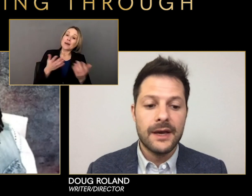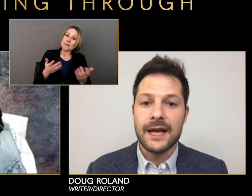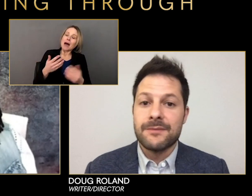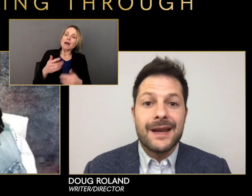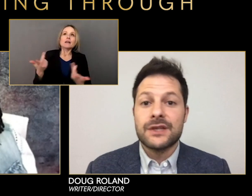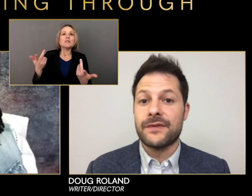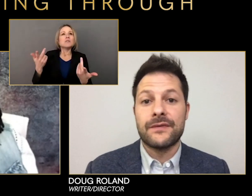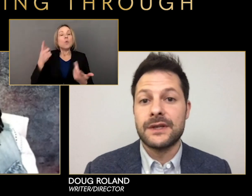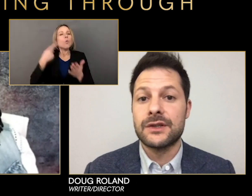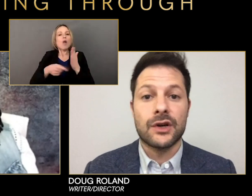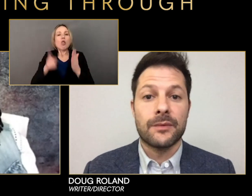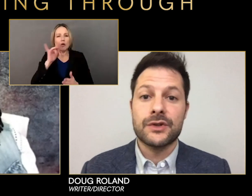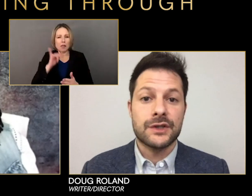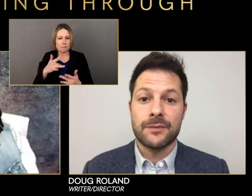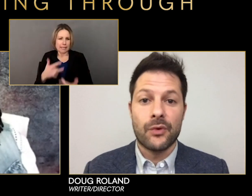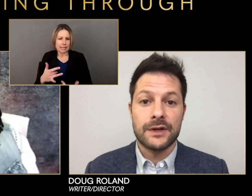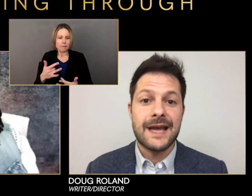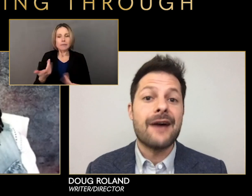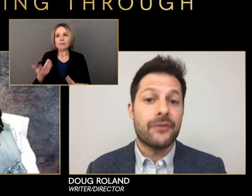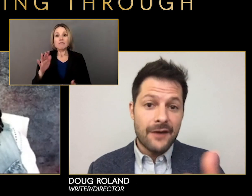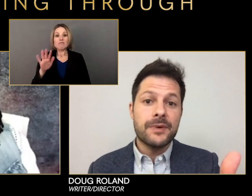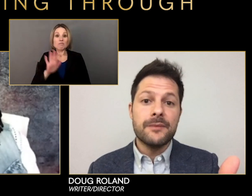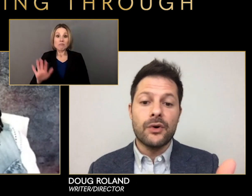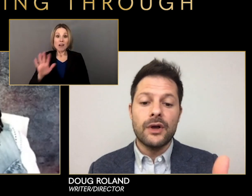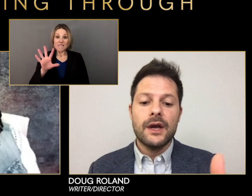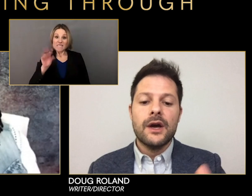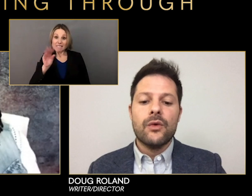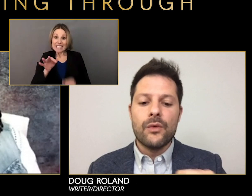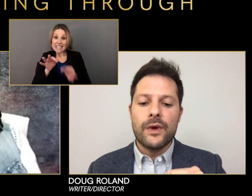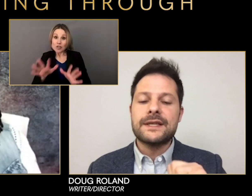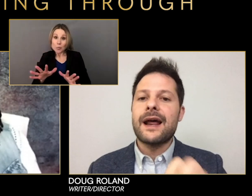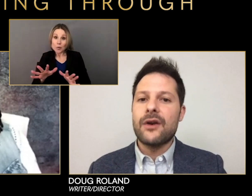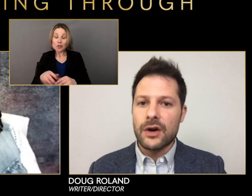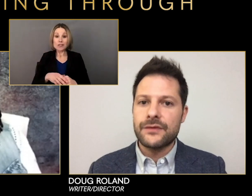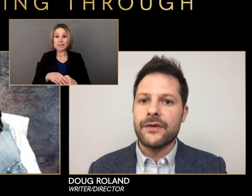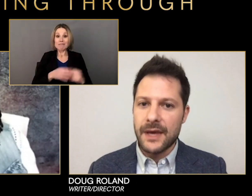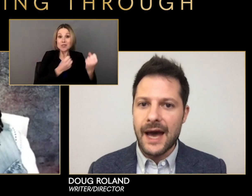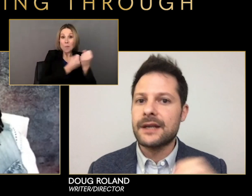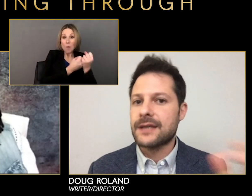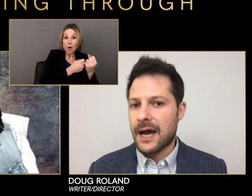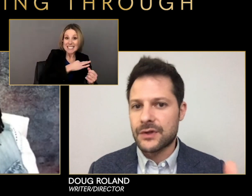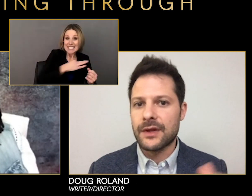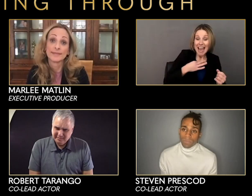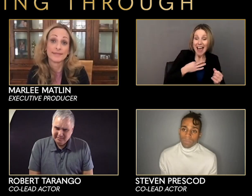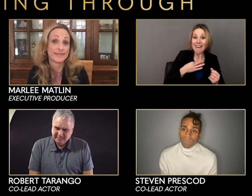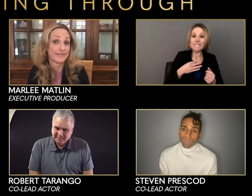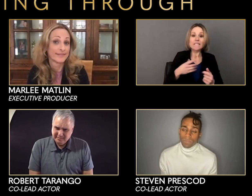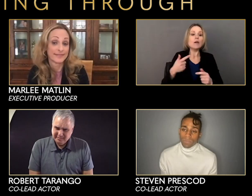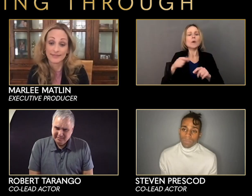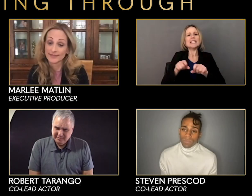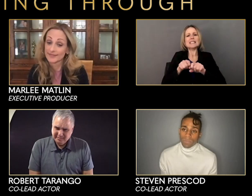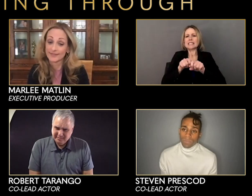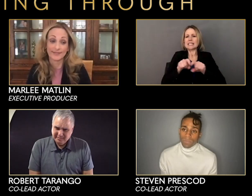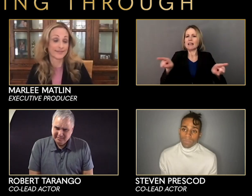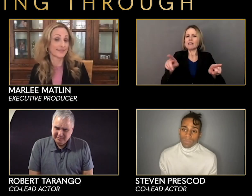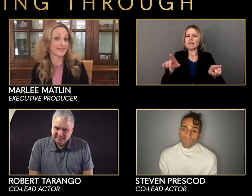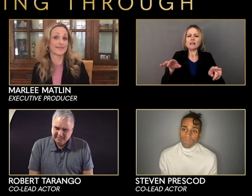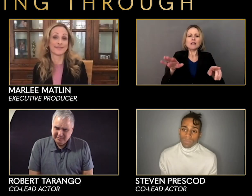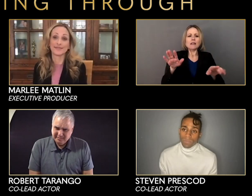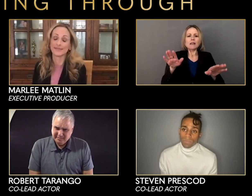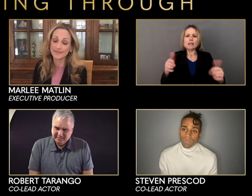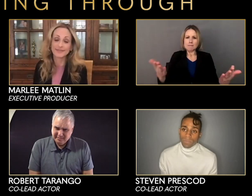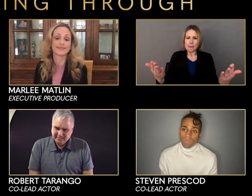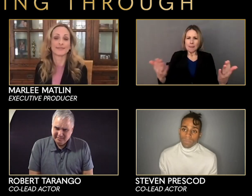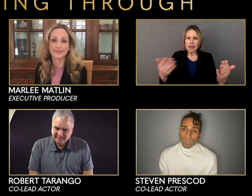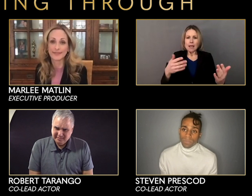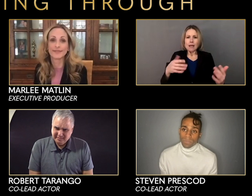be as many as 50 interpreters and support staff. We'd send out an RSVP ahead of time so that people could tell us what